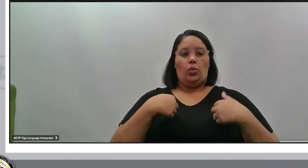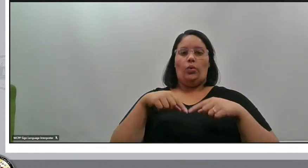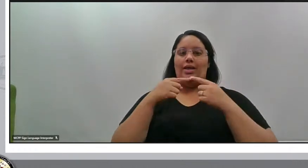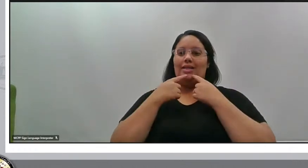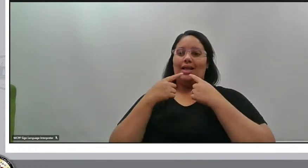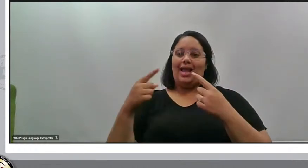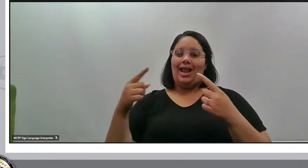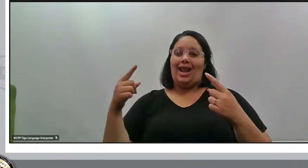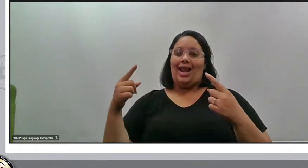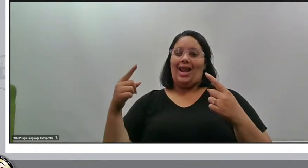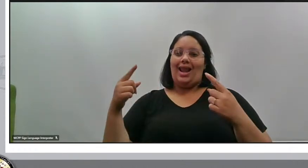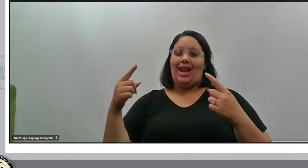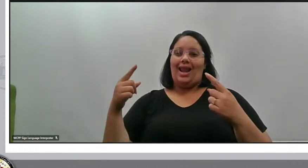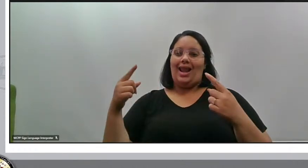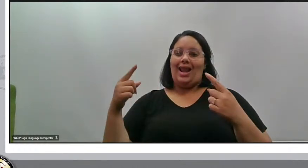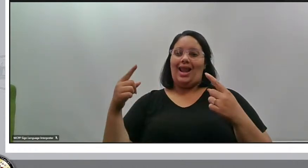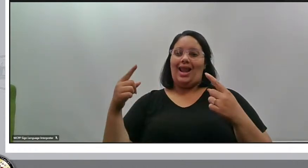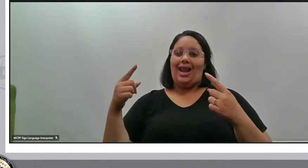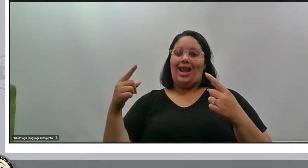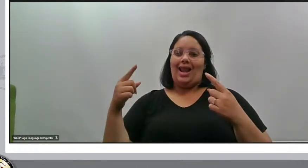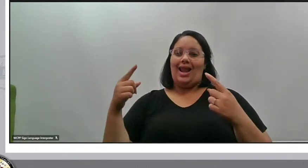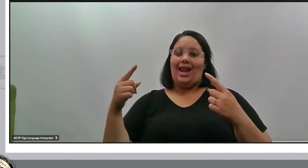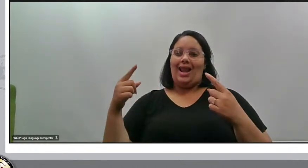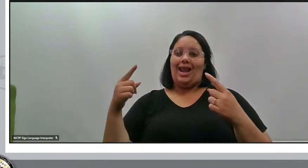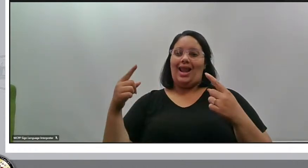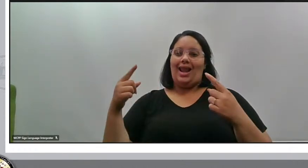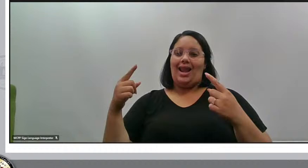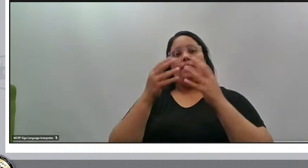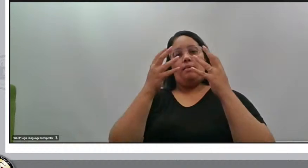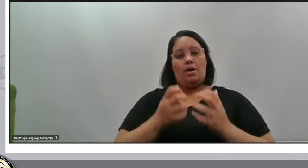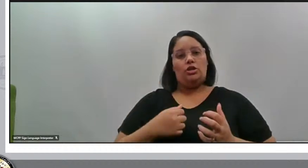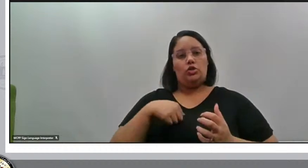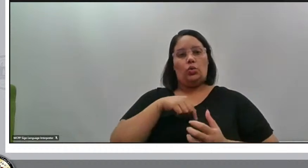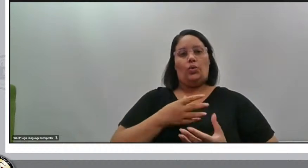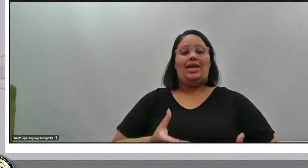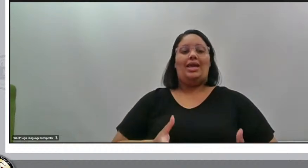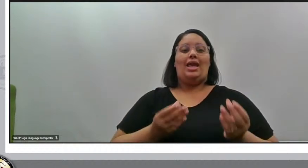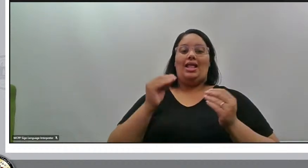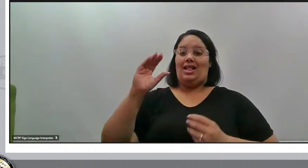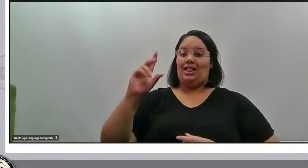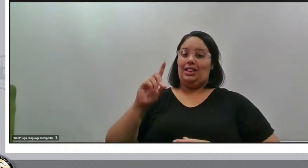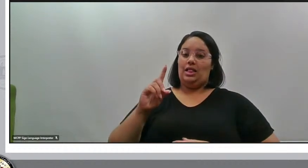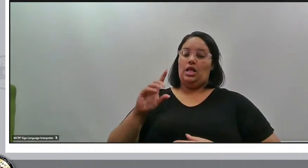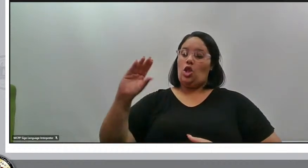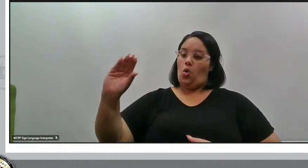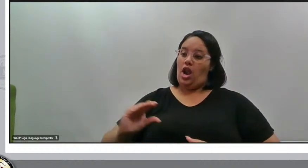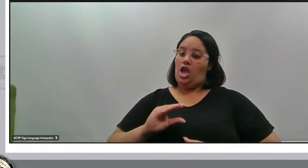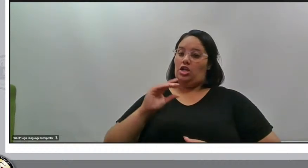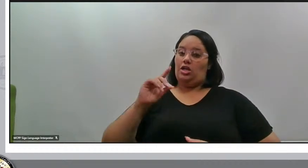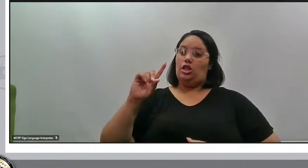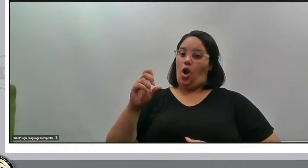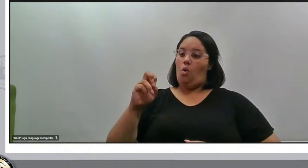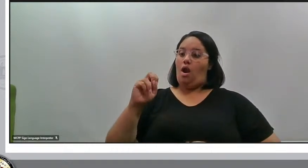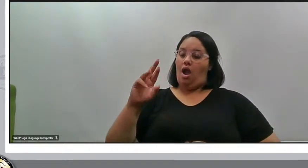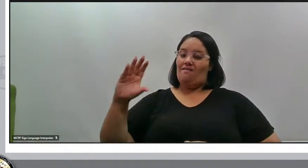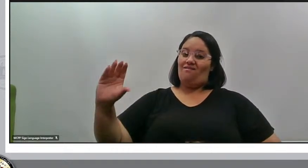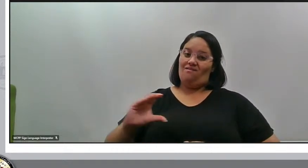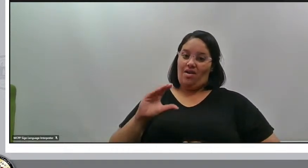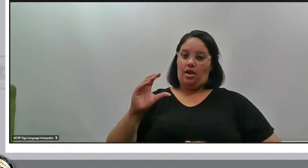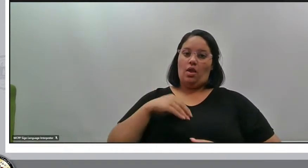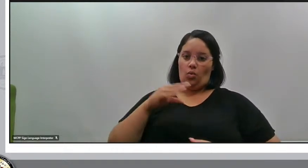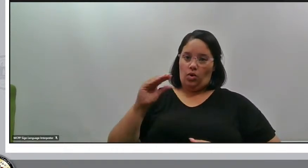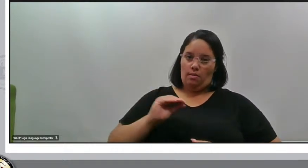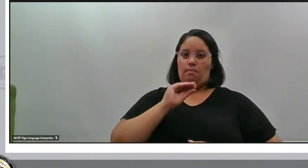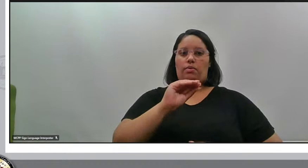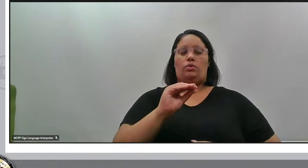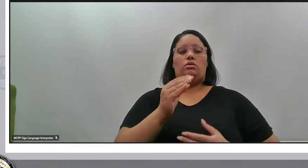annual report. Generally within the budget is when we receive donor funding so that we can budget for it as part of our